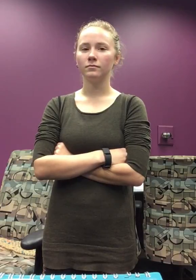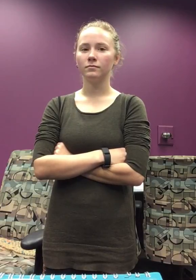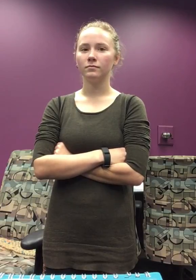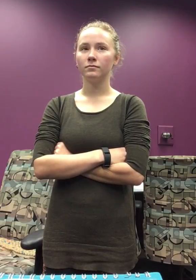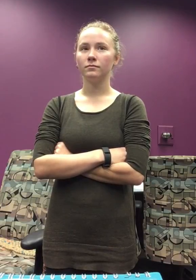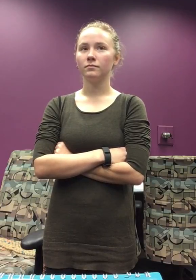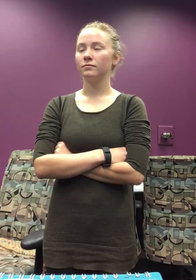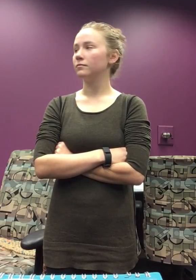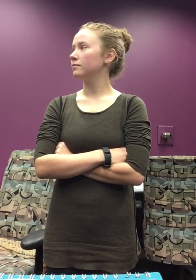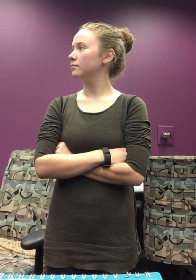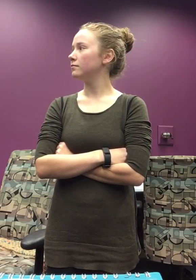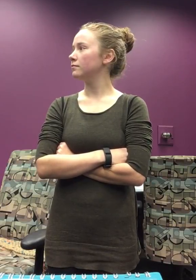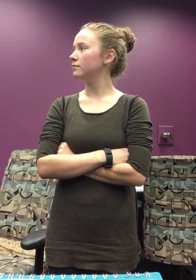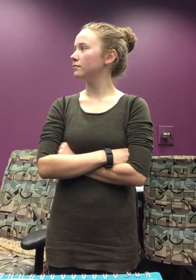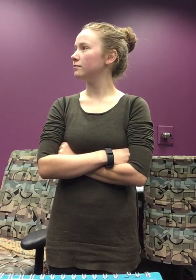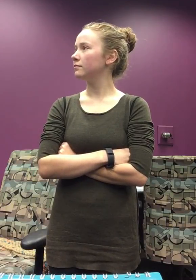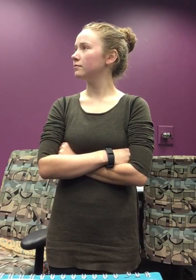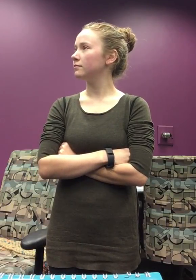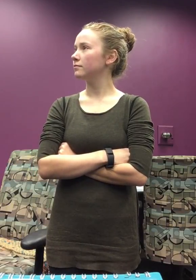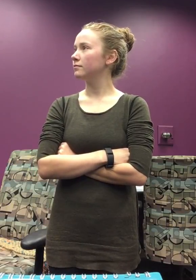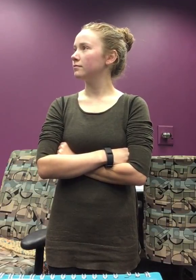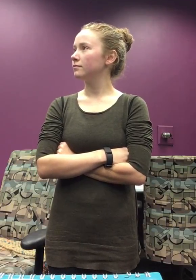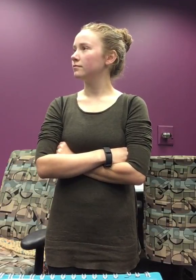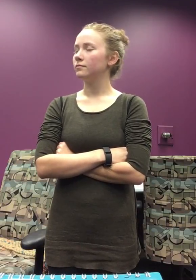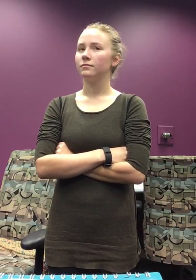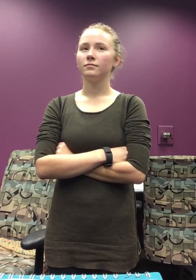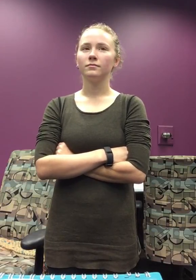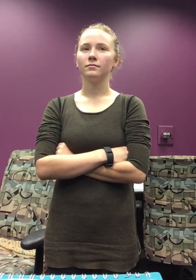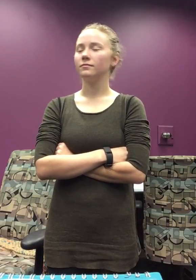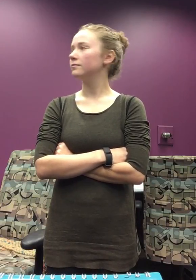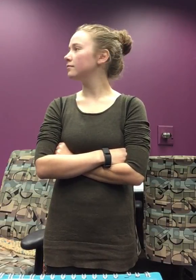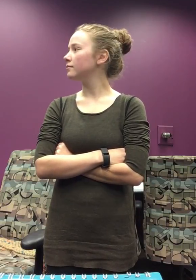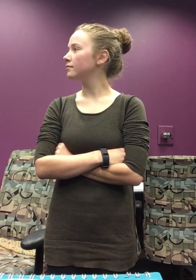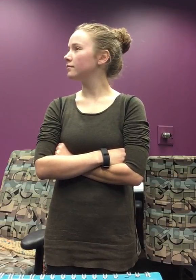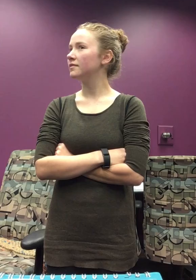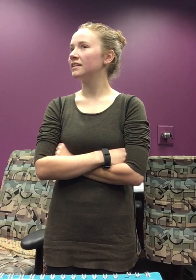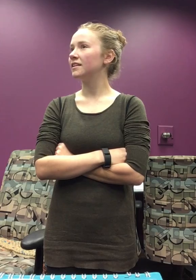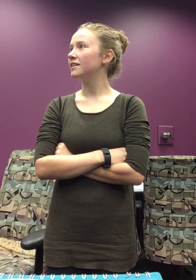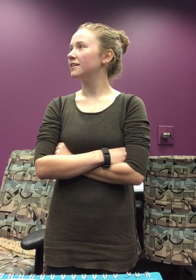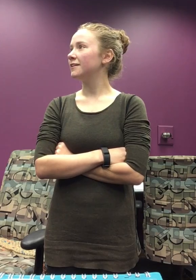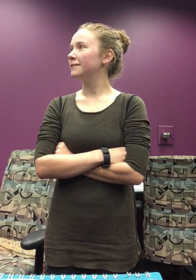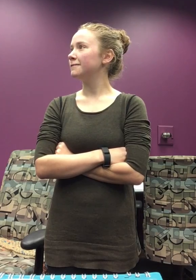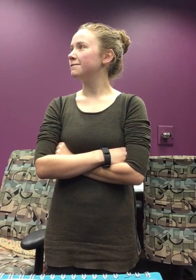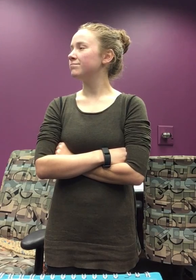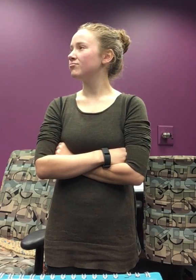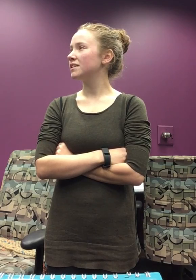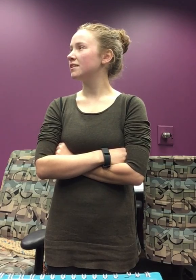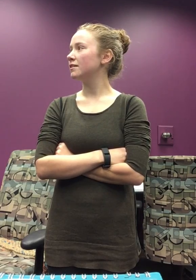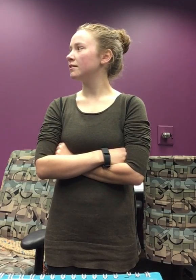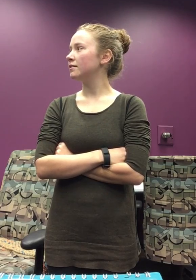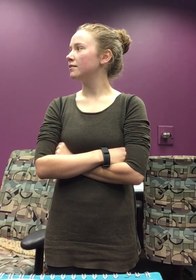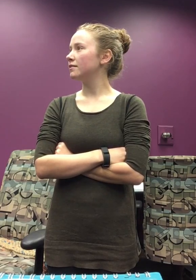classroom. Oh, draft. Did you do it on purpose? So Wait, we I could want to see watch it. what- Stop. I want to watch it, please.